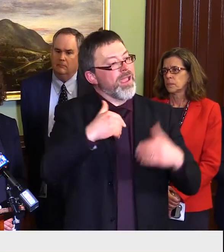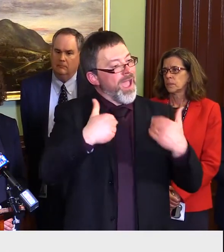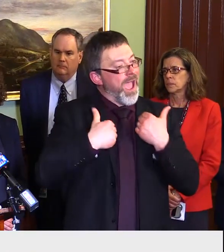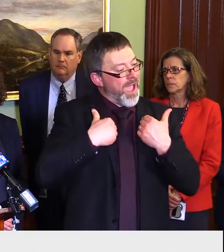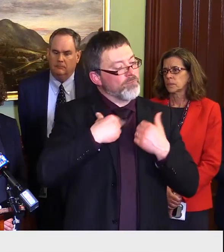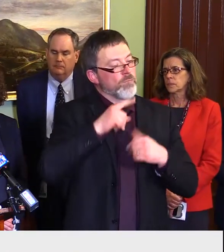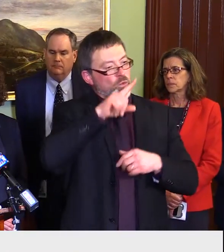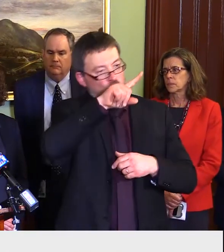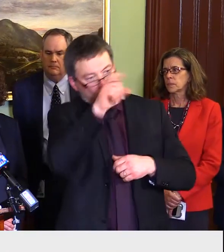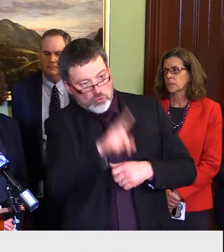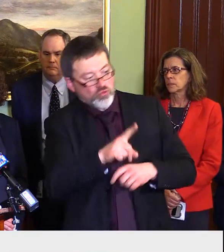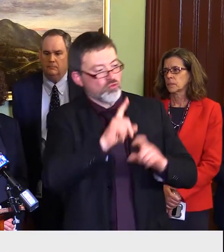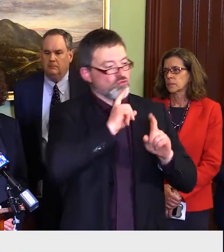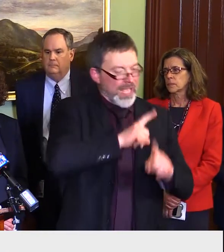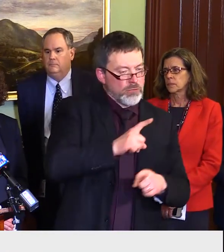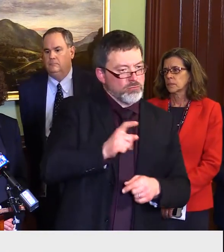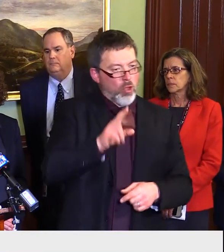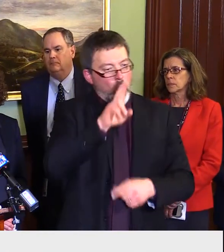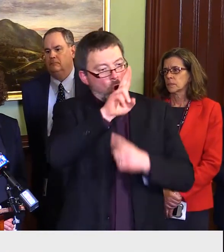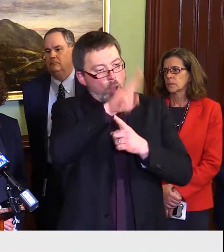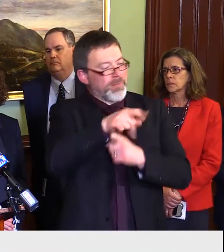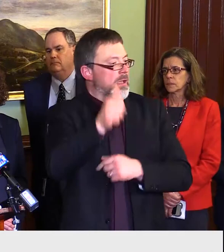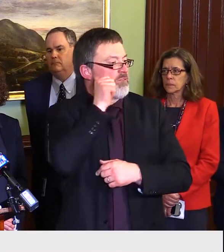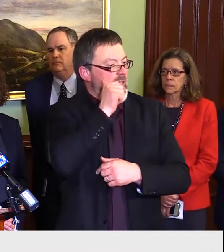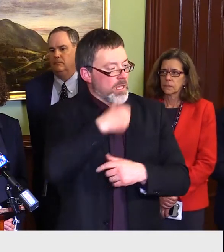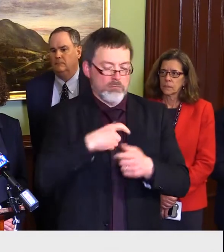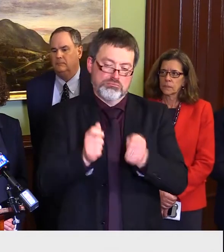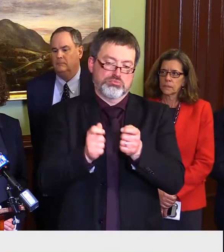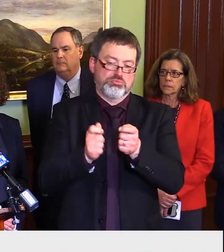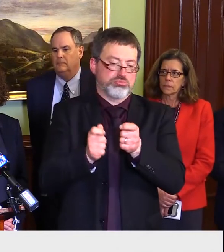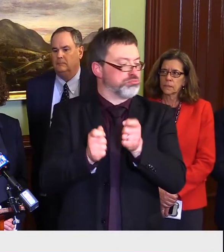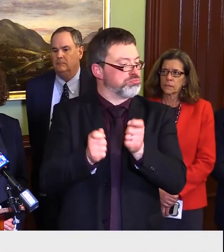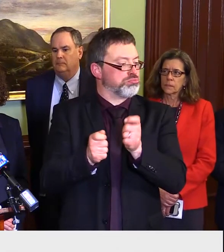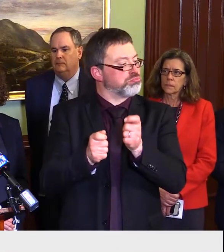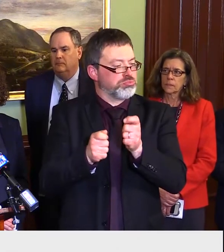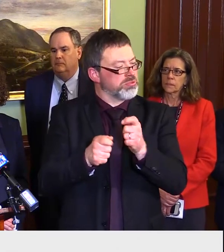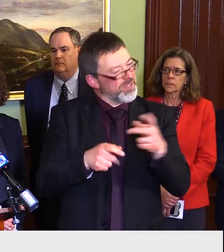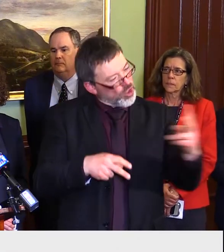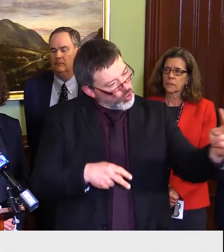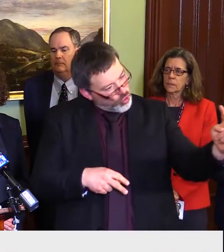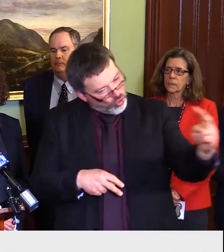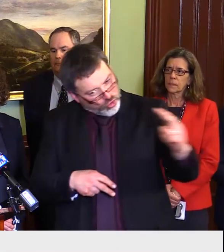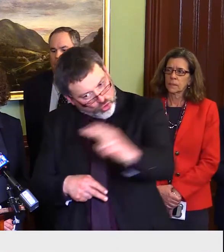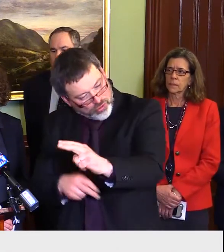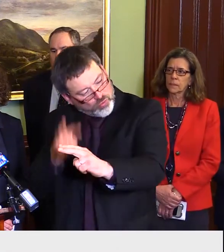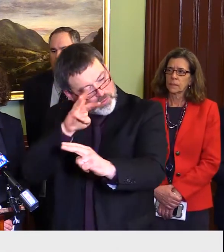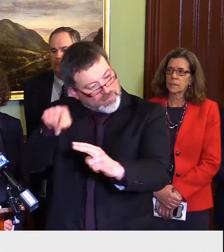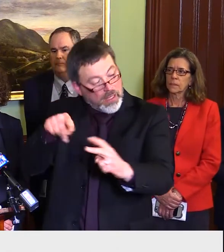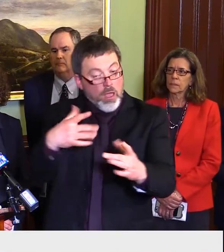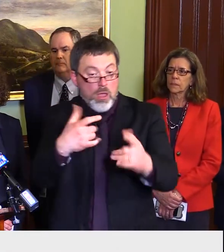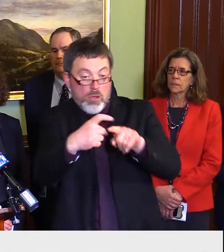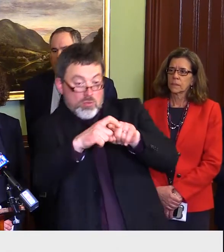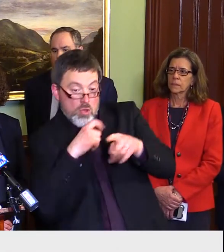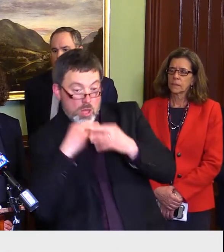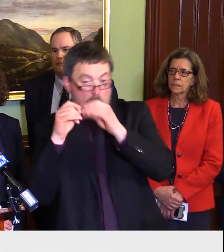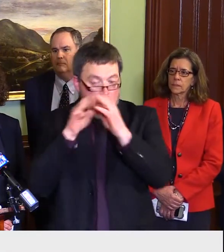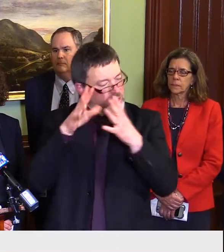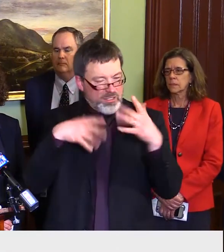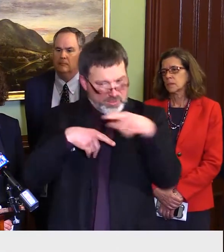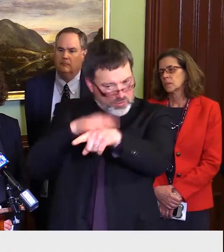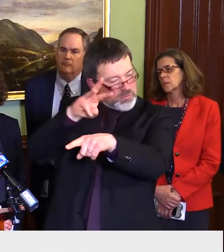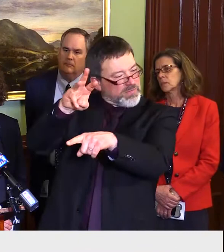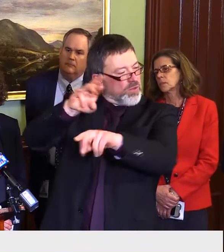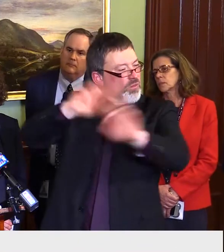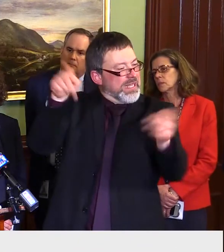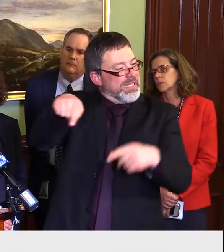up-to-date information that we would have. But if there's more information you need, obviously, we're just a phone call away. Is there a need